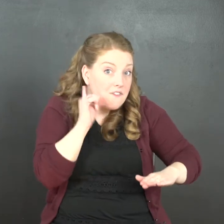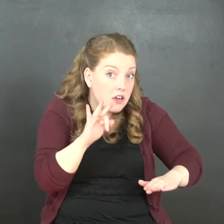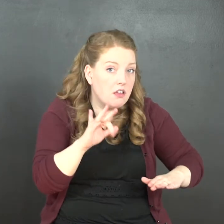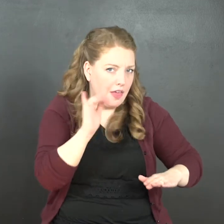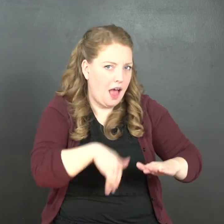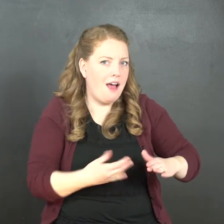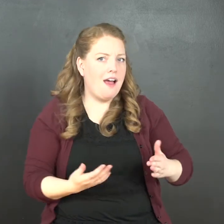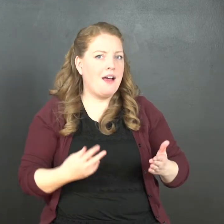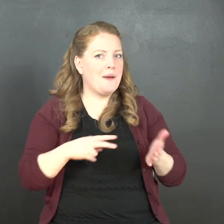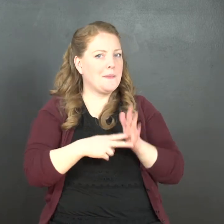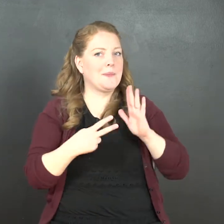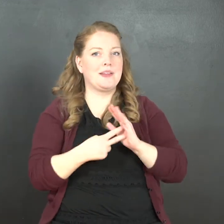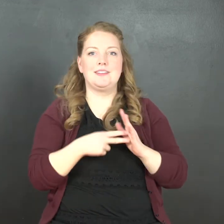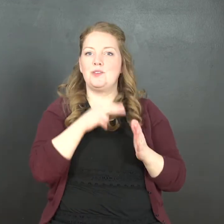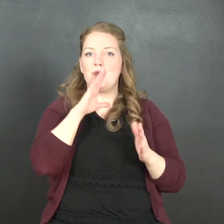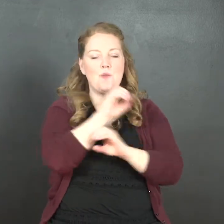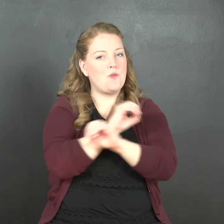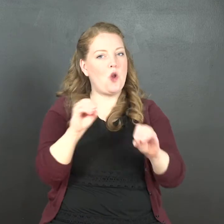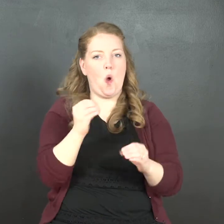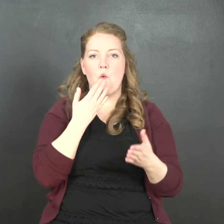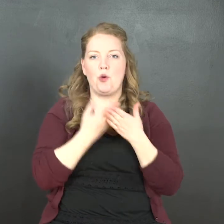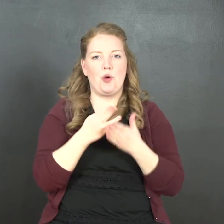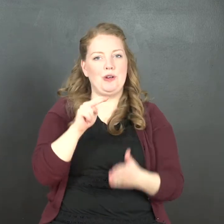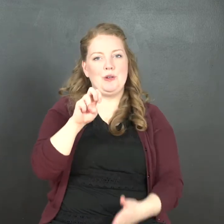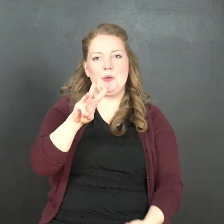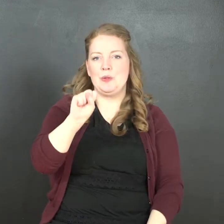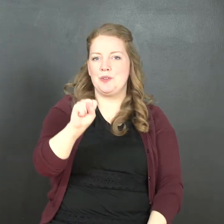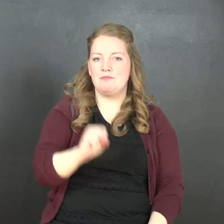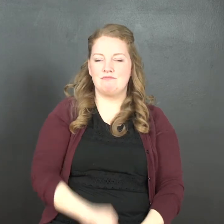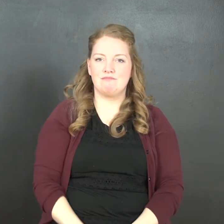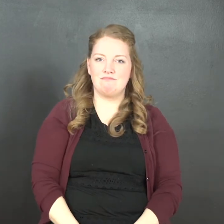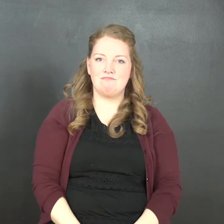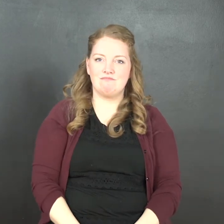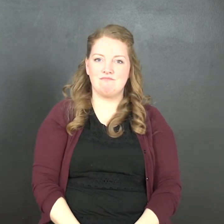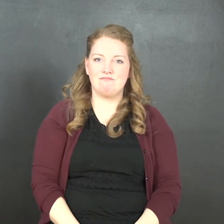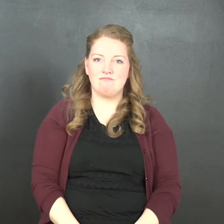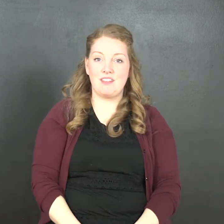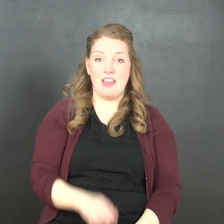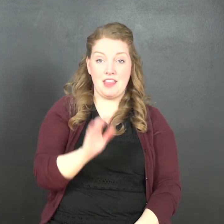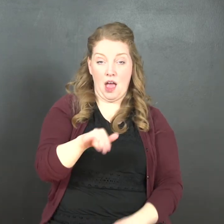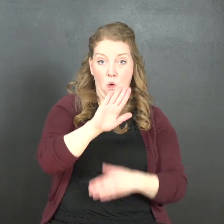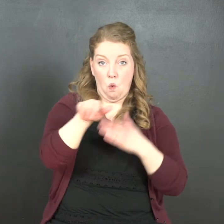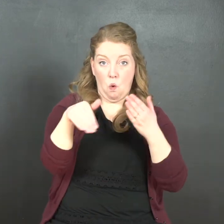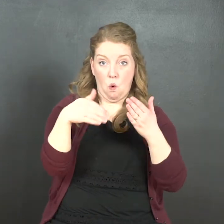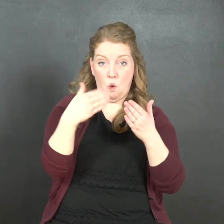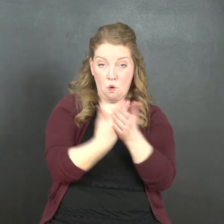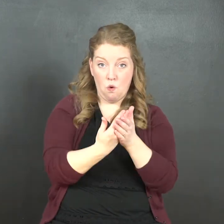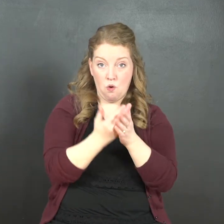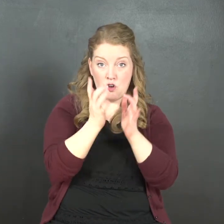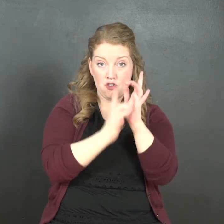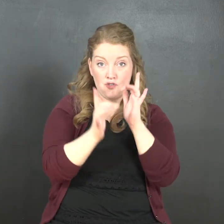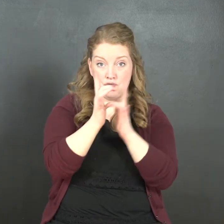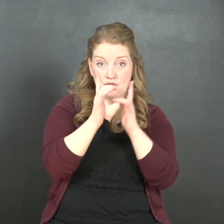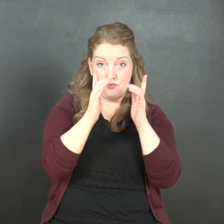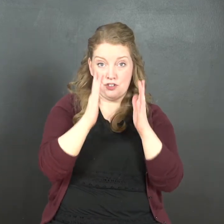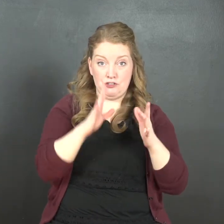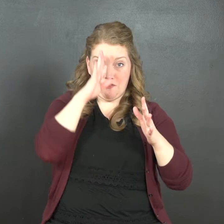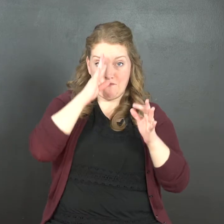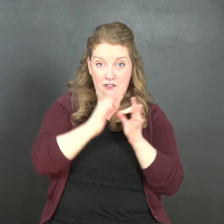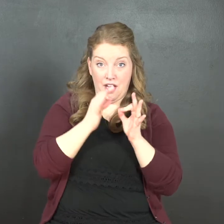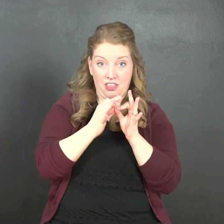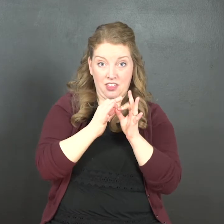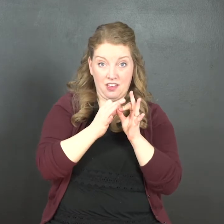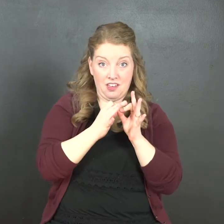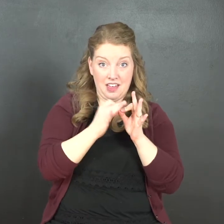bodily resurrection of Jesus, Christianity crumbles. I'm sure like many of you, I grew